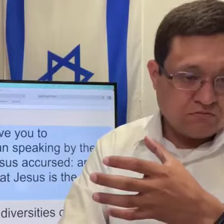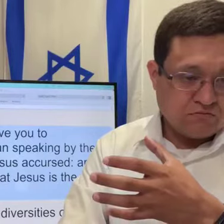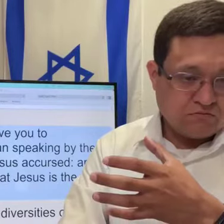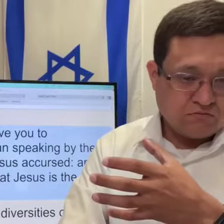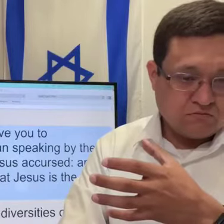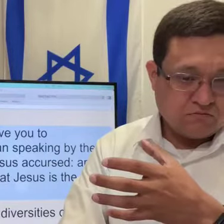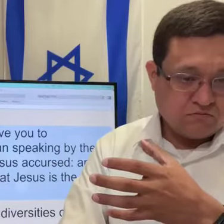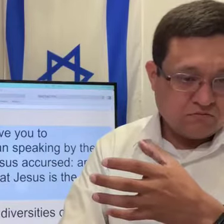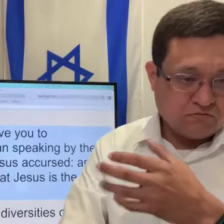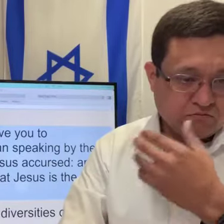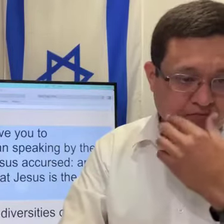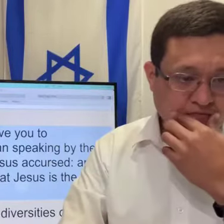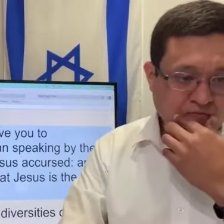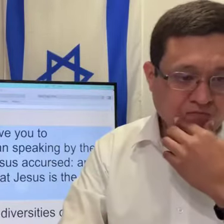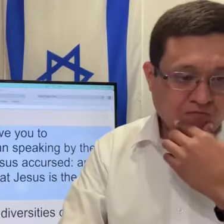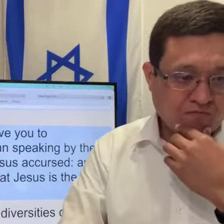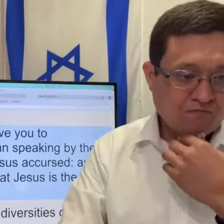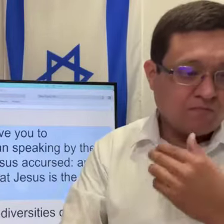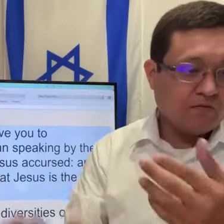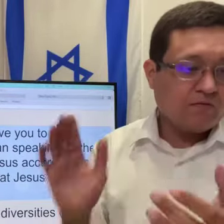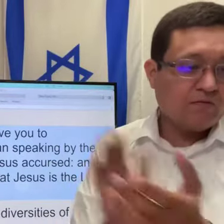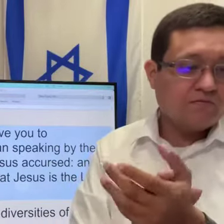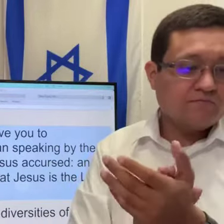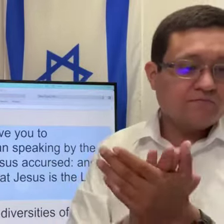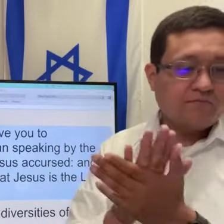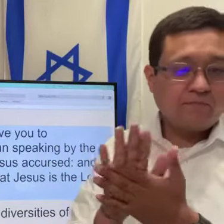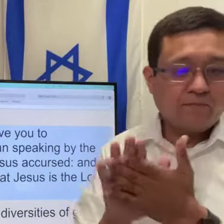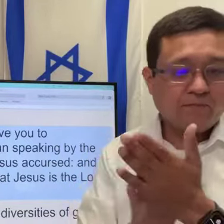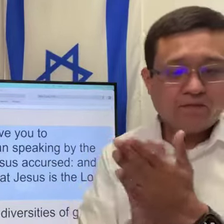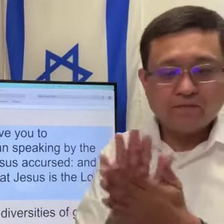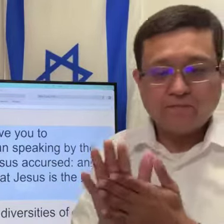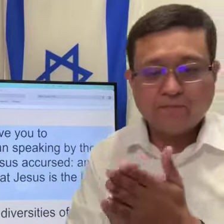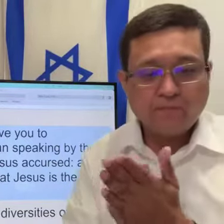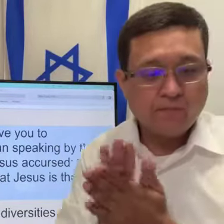Give me just a minute to share with these different groups. All right.